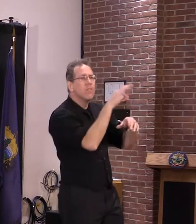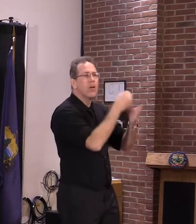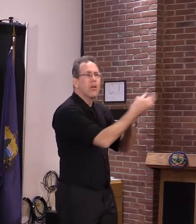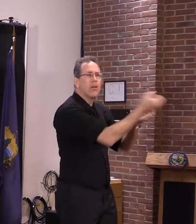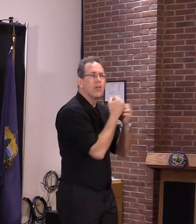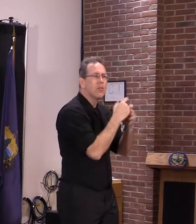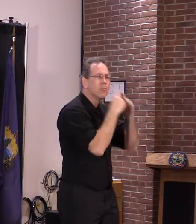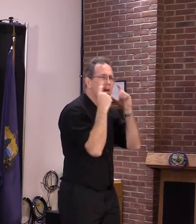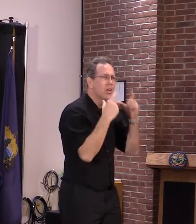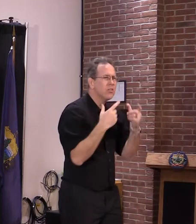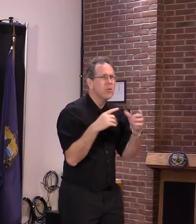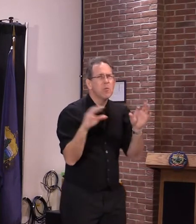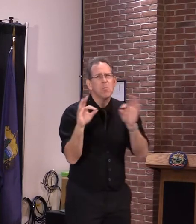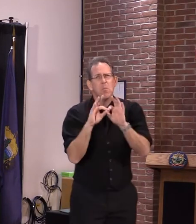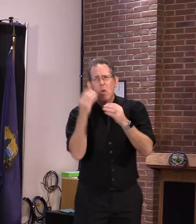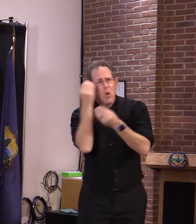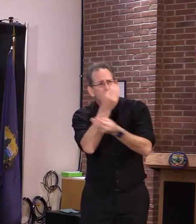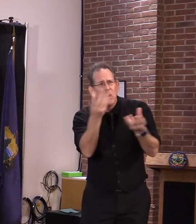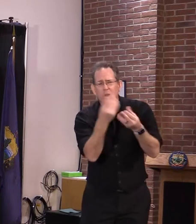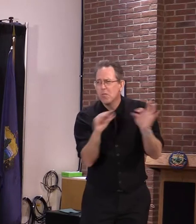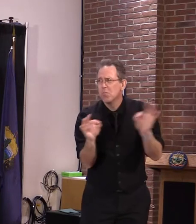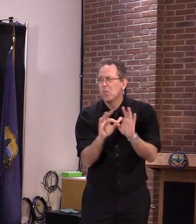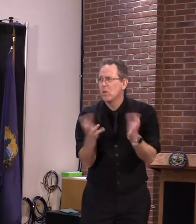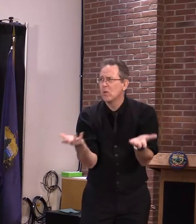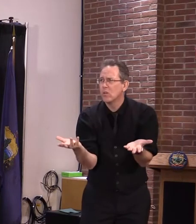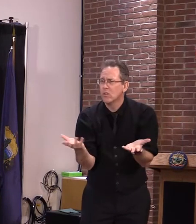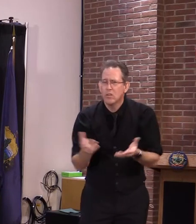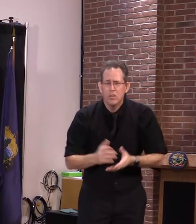where they can pick up those masks, will be important going forward.